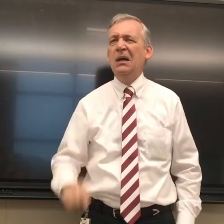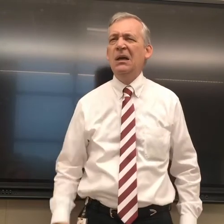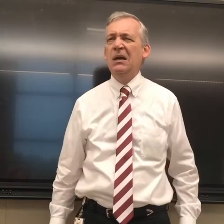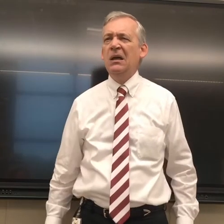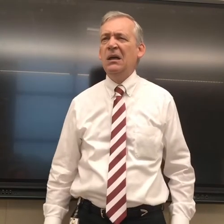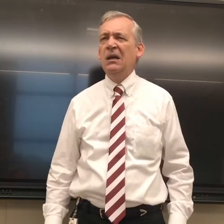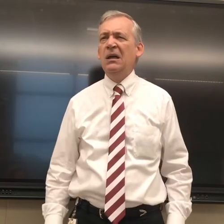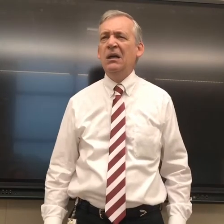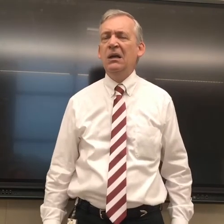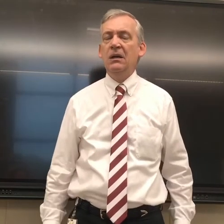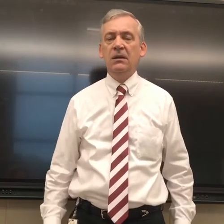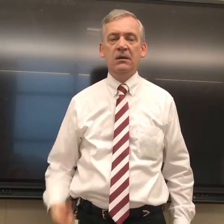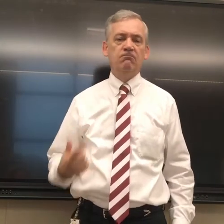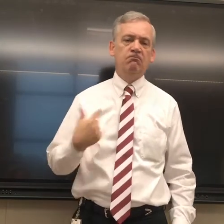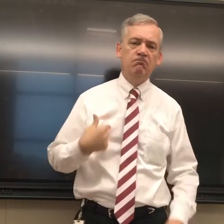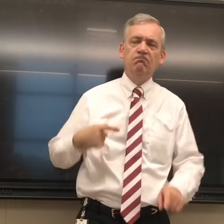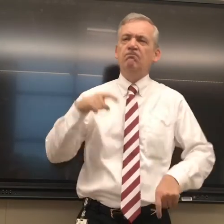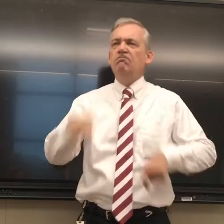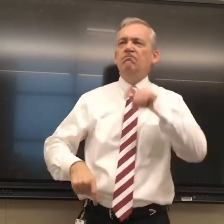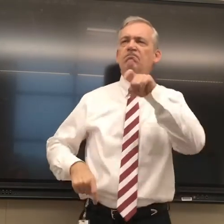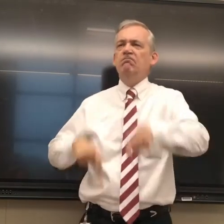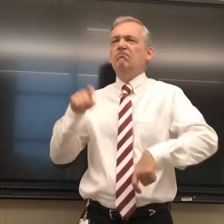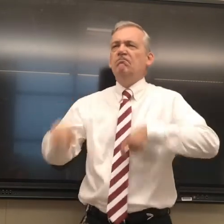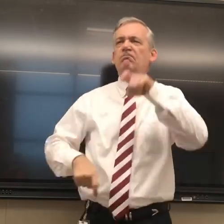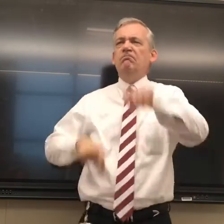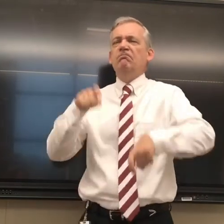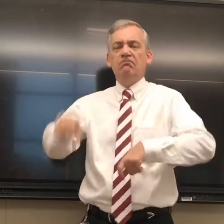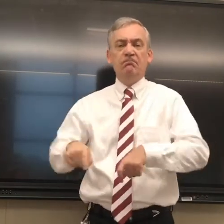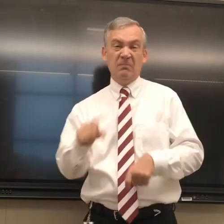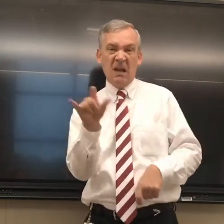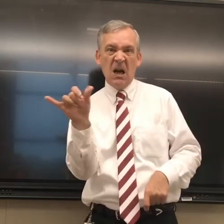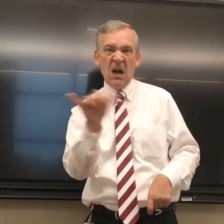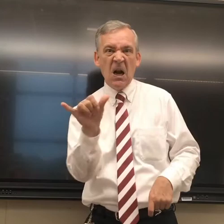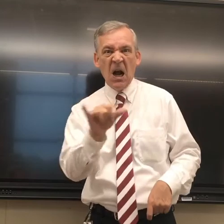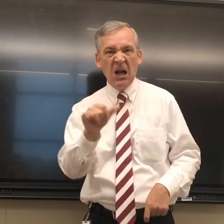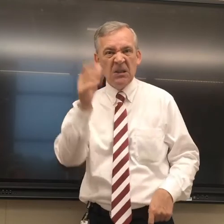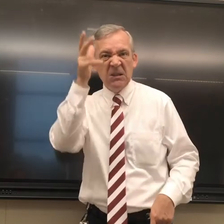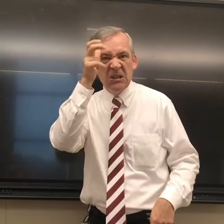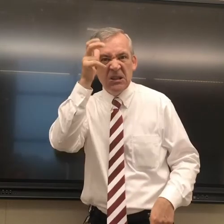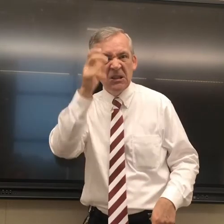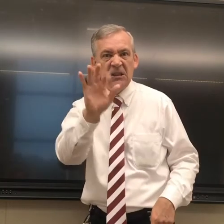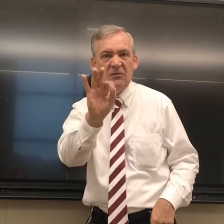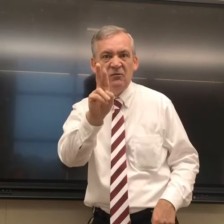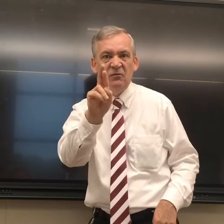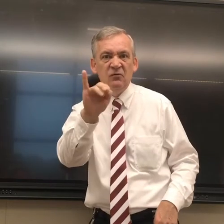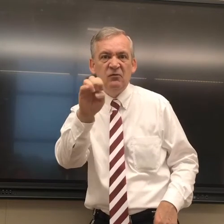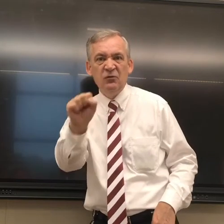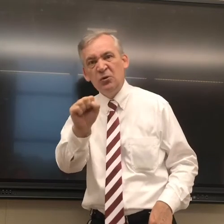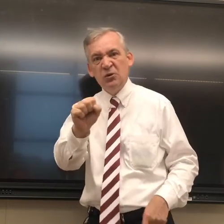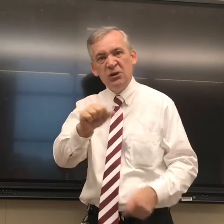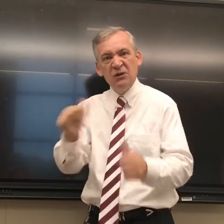I was running as if the Furies were after me. And perhaps they were.